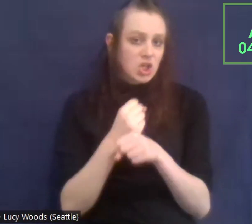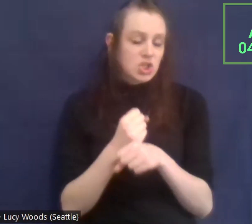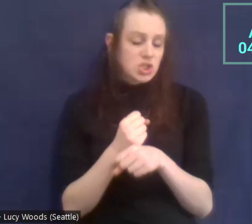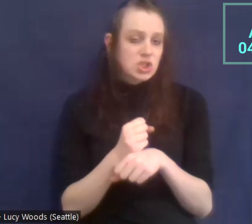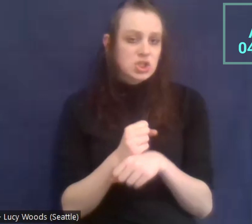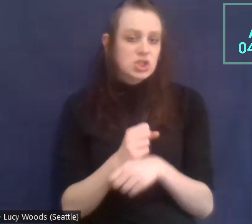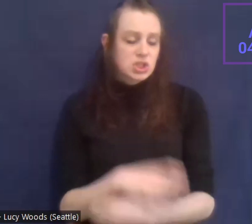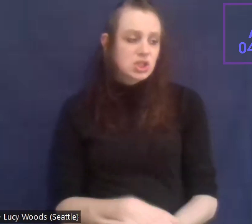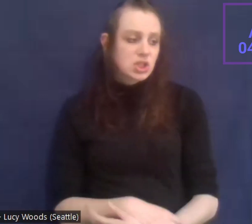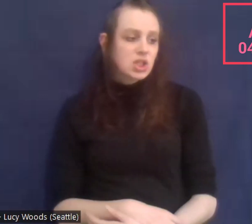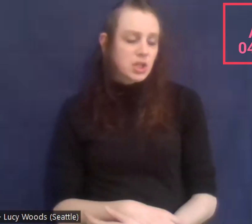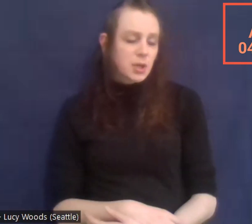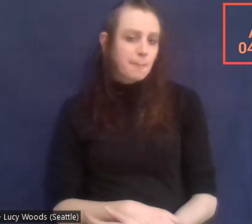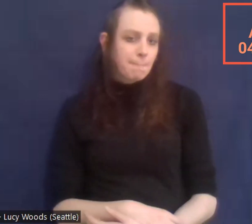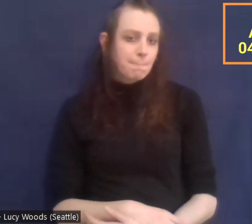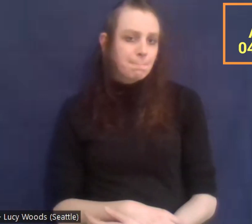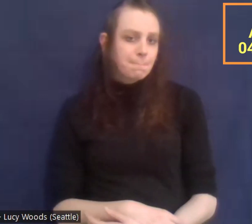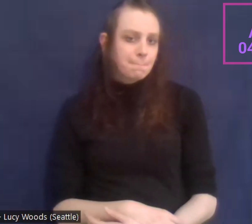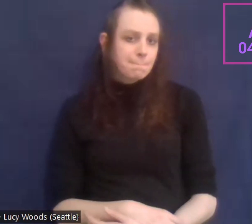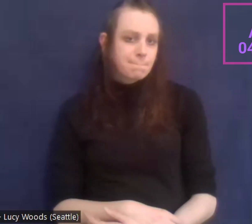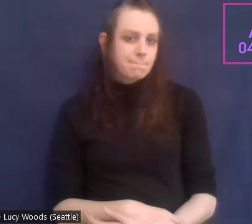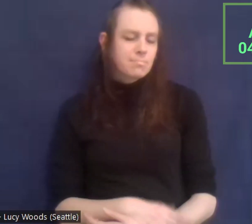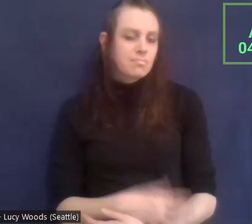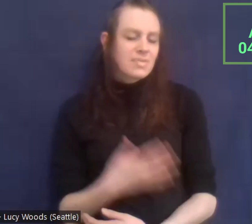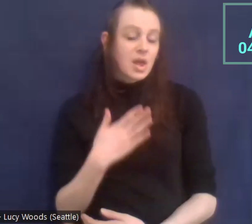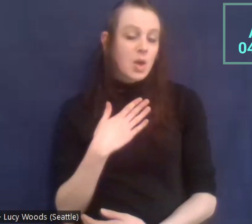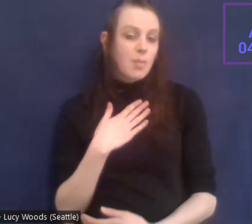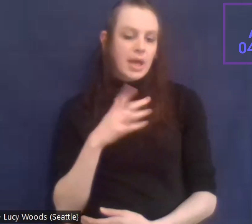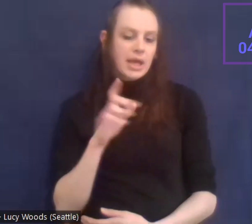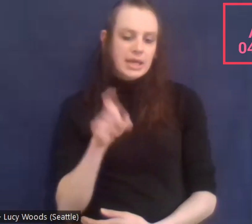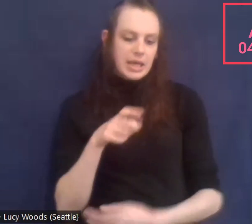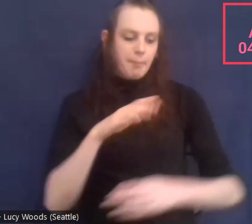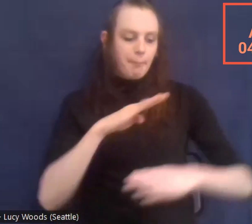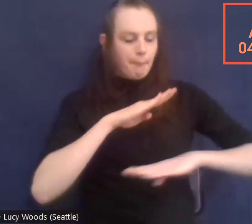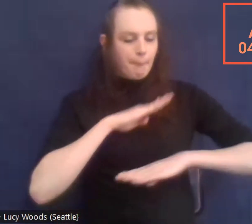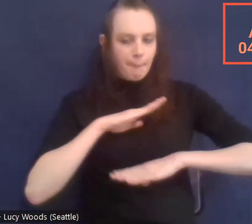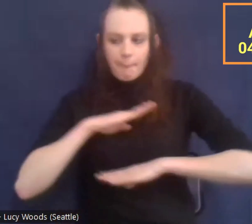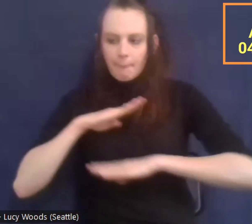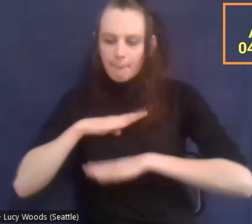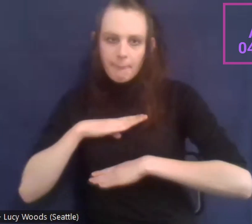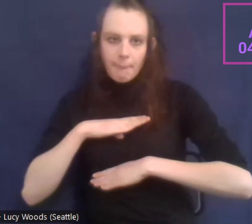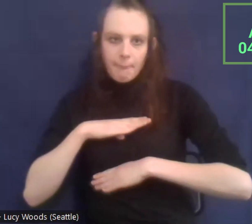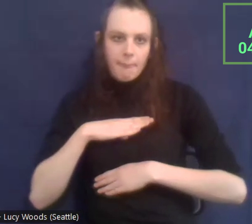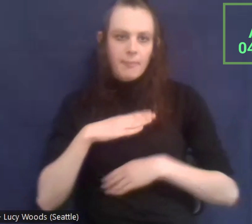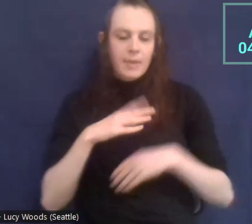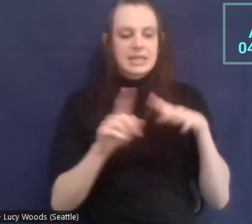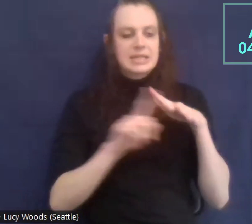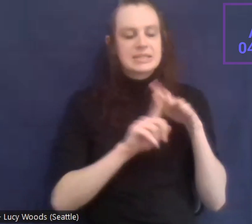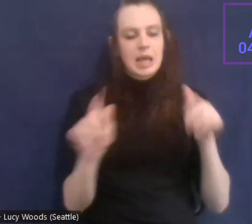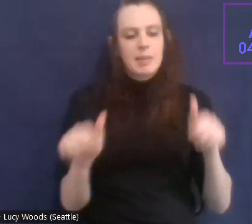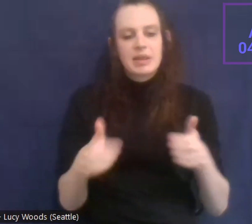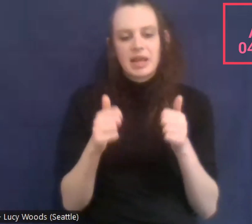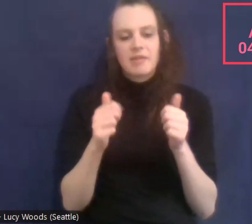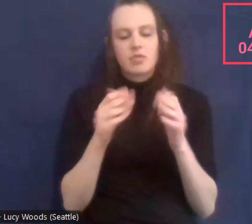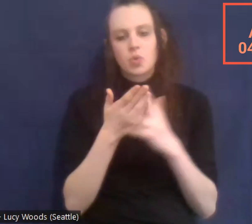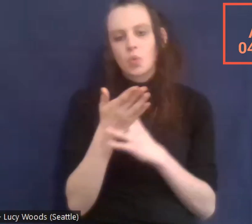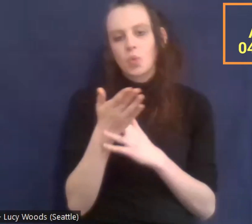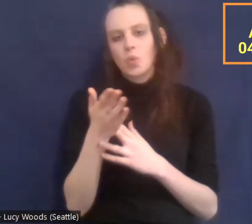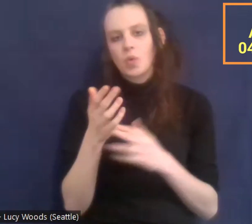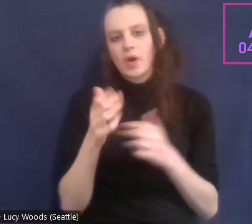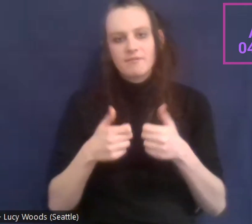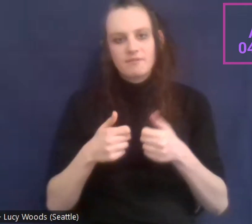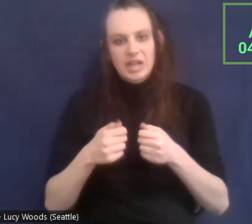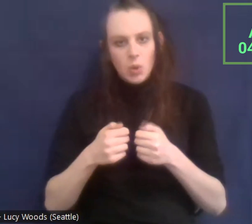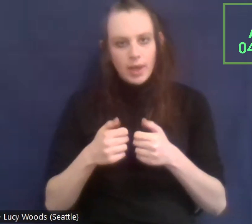yeah, like basically my basic needs were met. I could escape life with video games and whatnot, and with